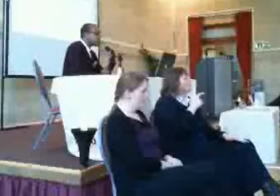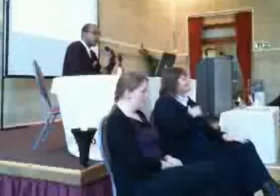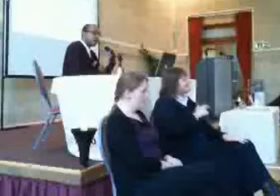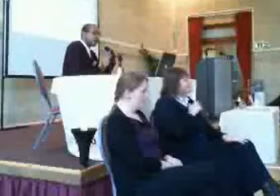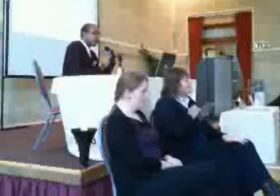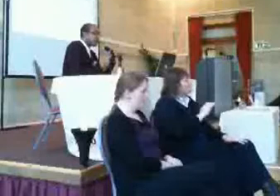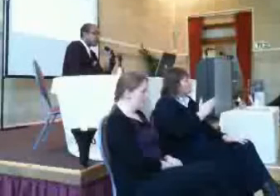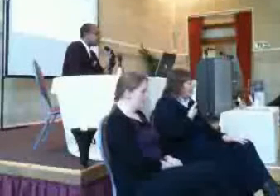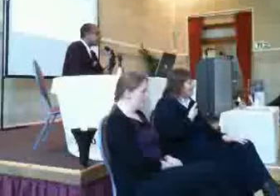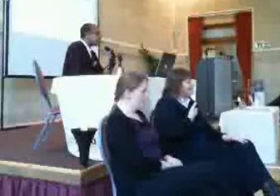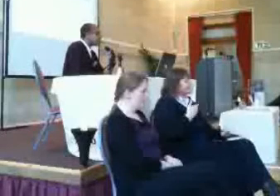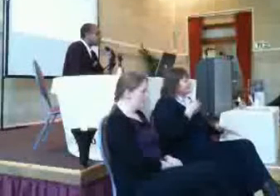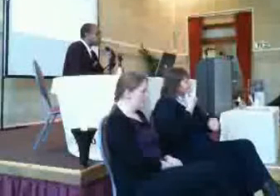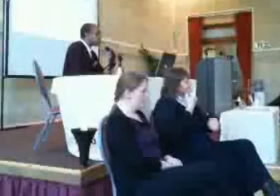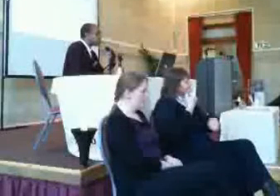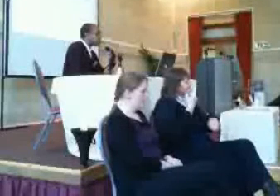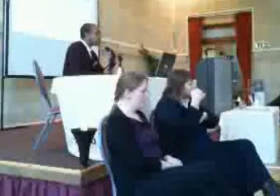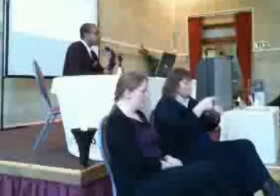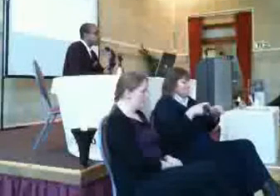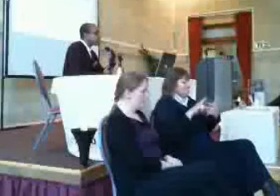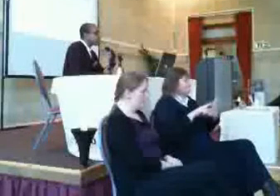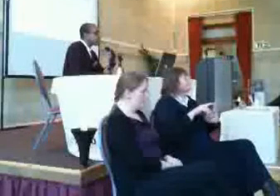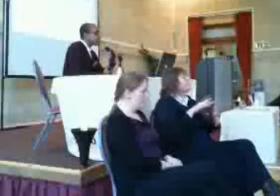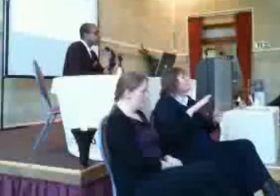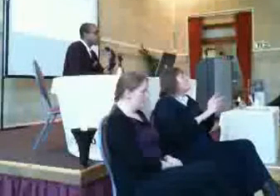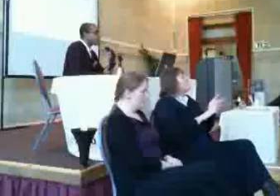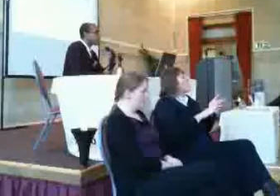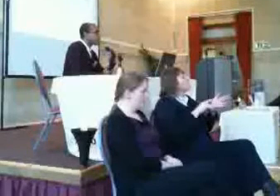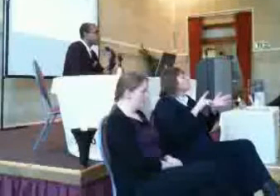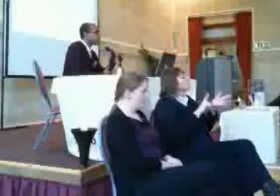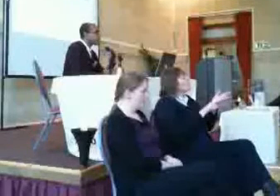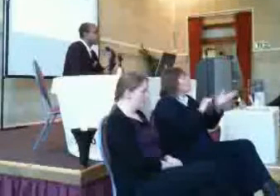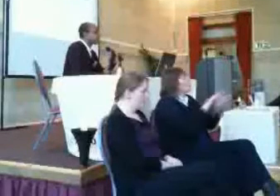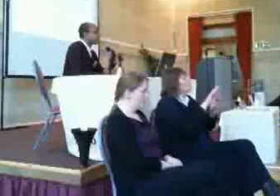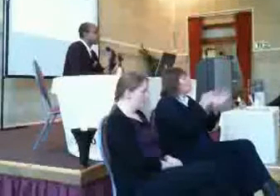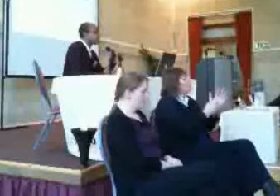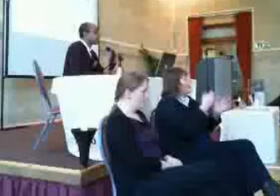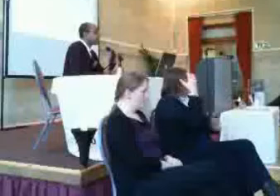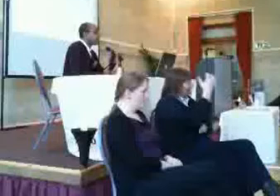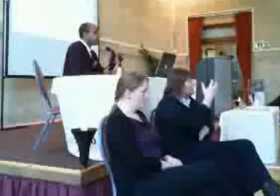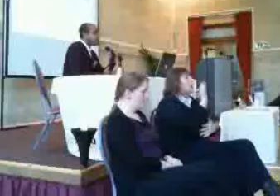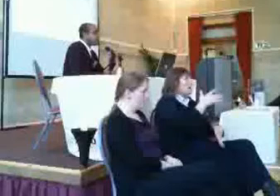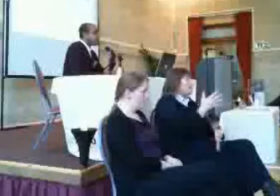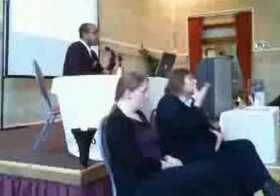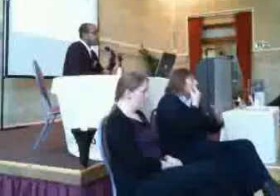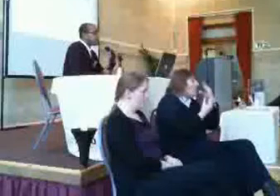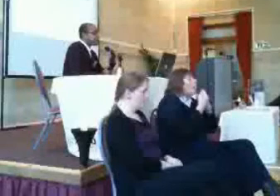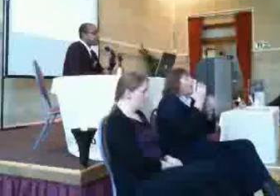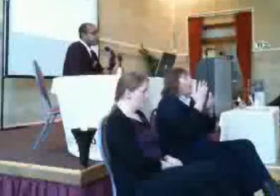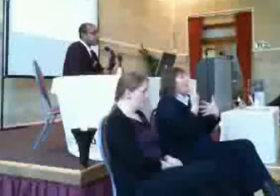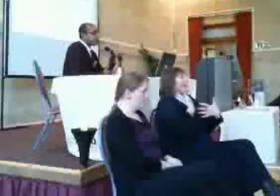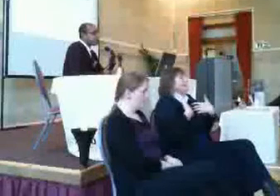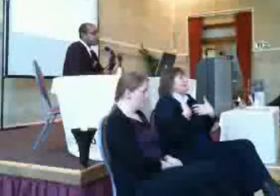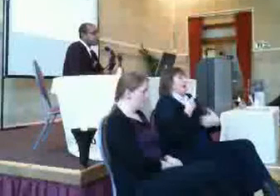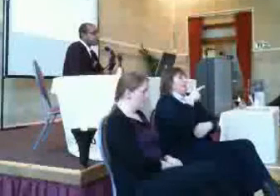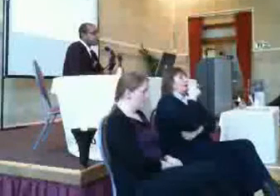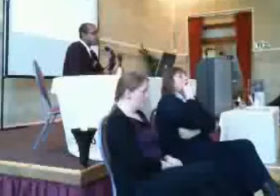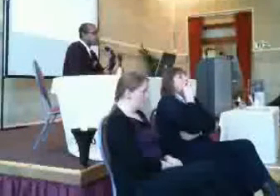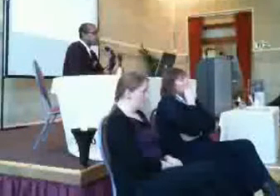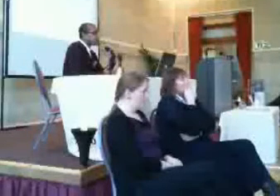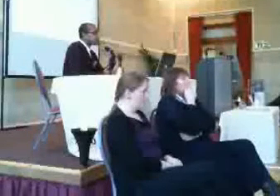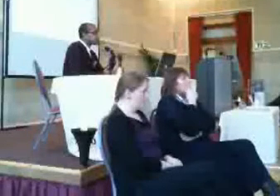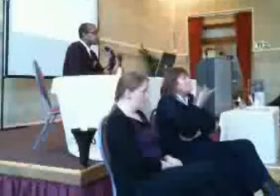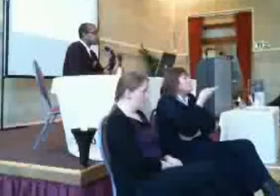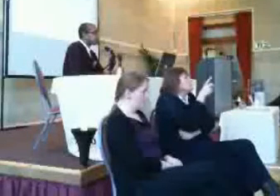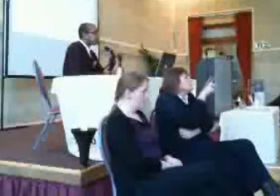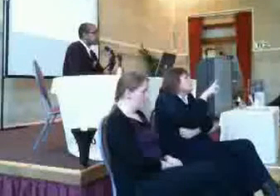civil rights movements. I listened to the speech of Martin Luther King, and I was inspired by Martin Luther King. But I actually became much more inspired by